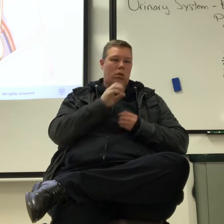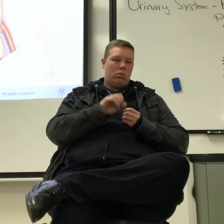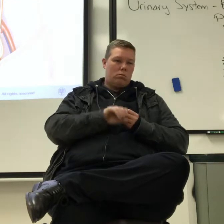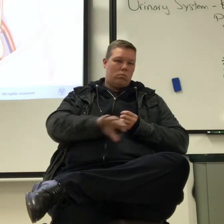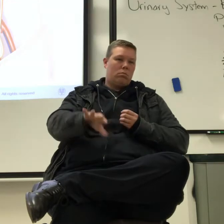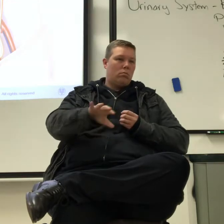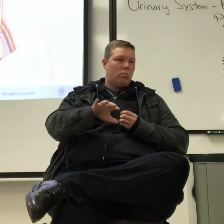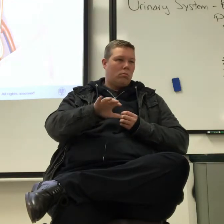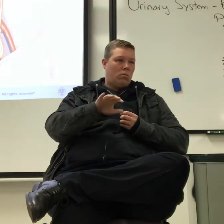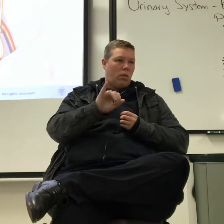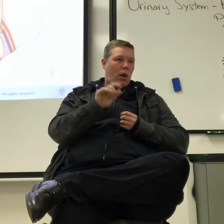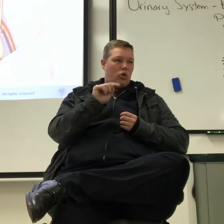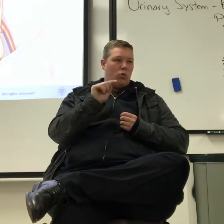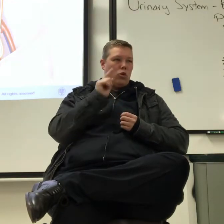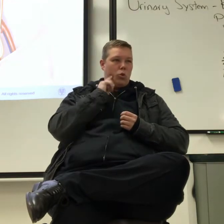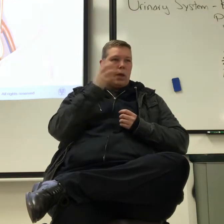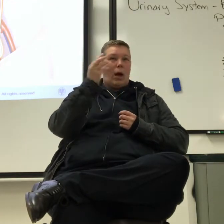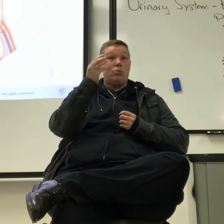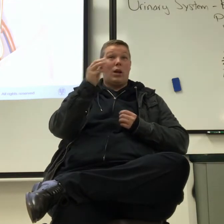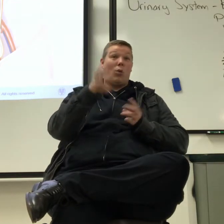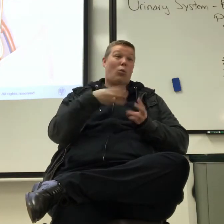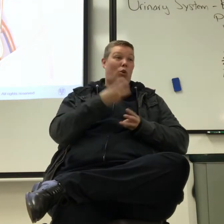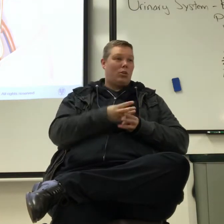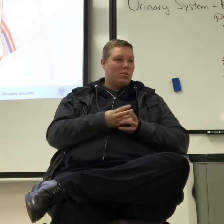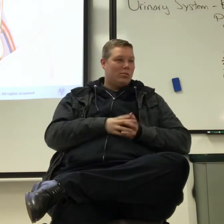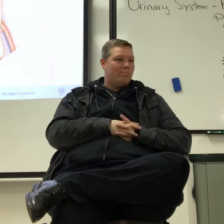urine to the outside world.